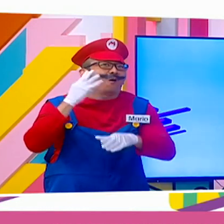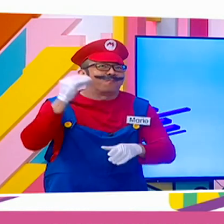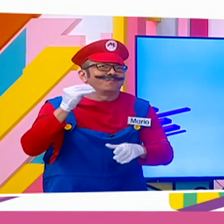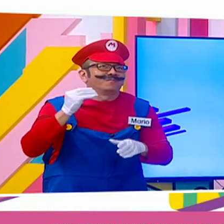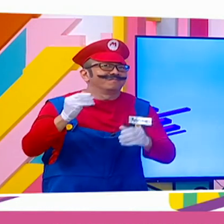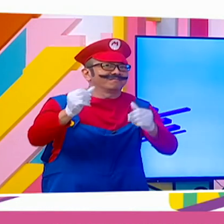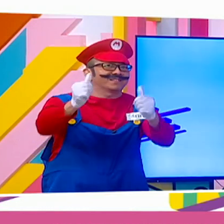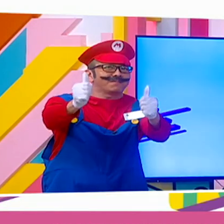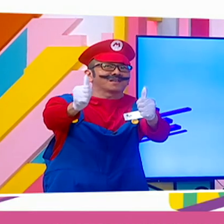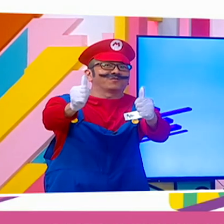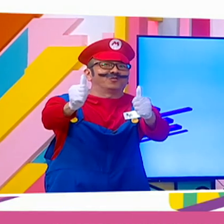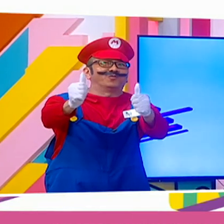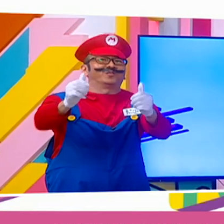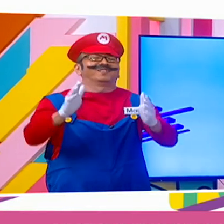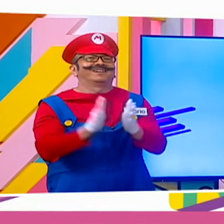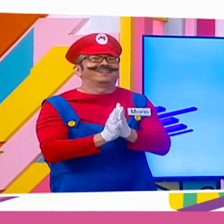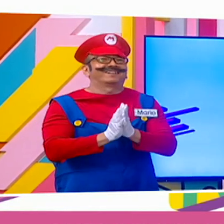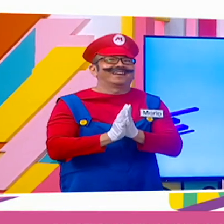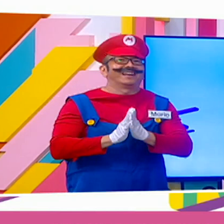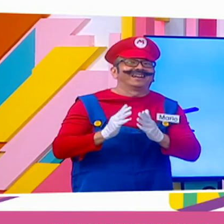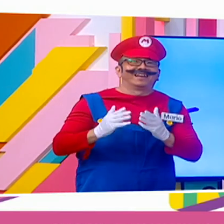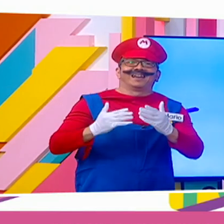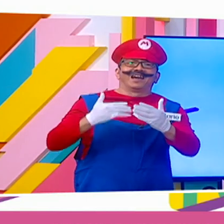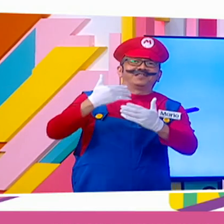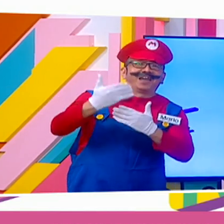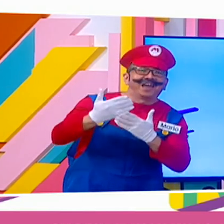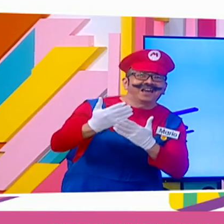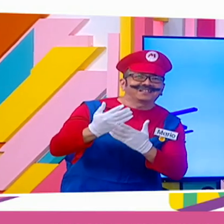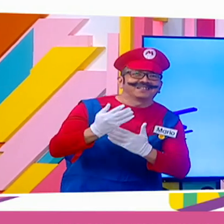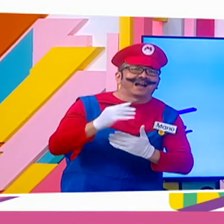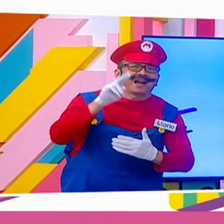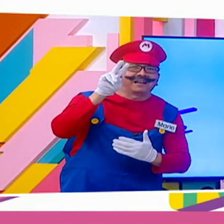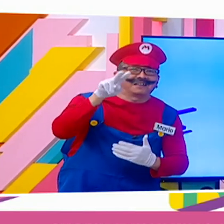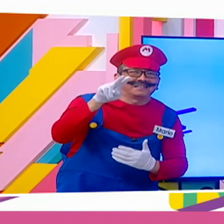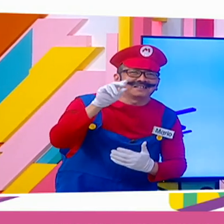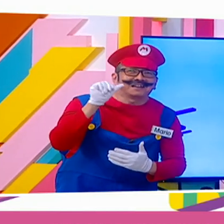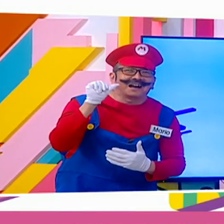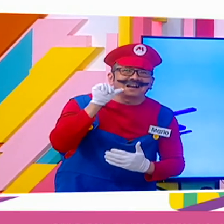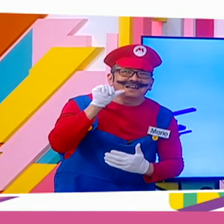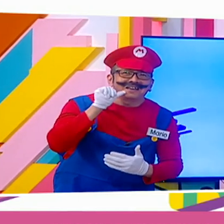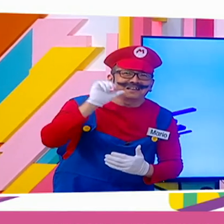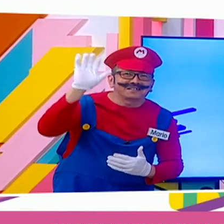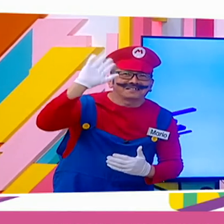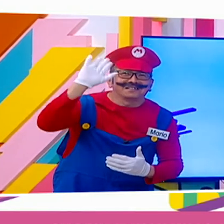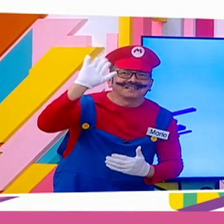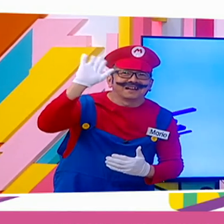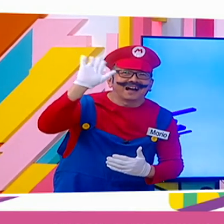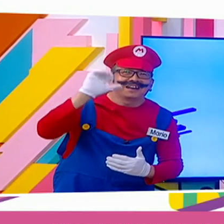at home. Thumbs up for you. Okay. Yeah. Next, I can see